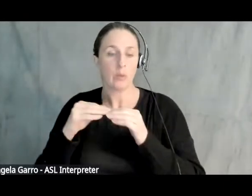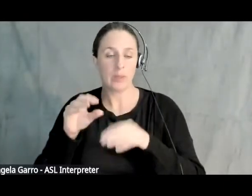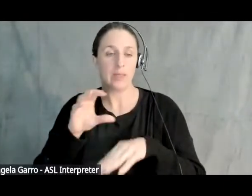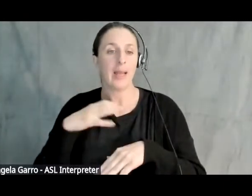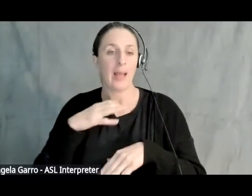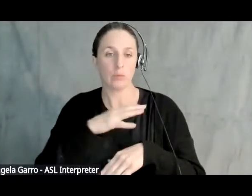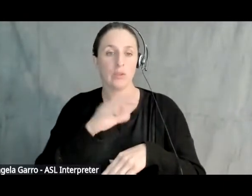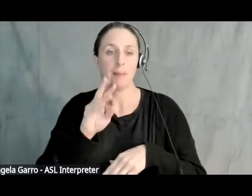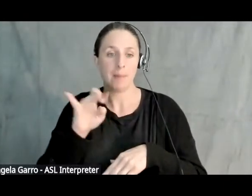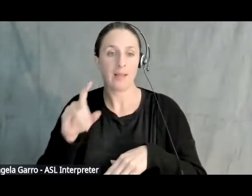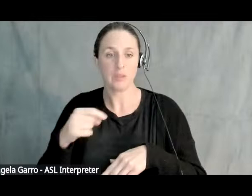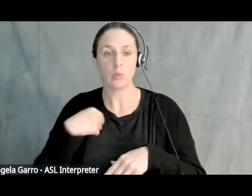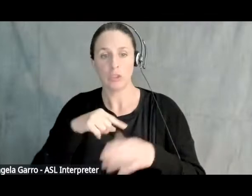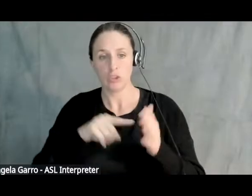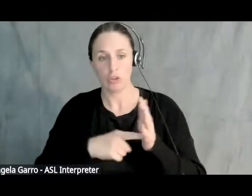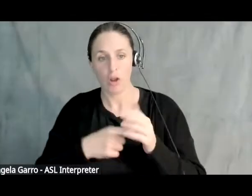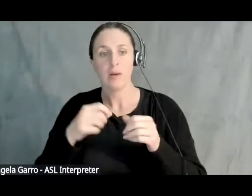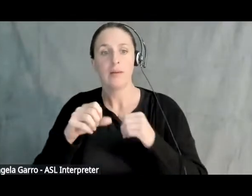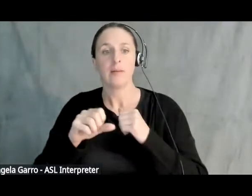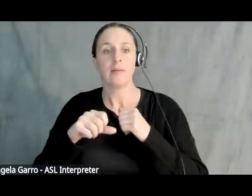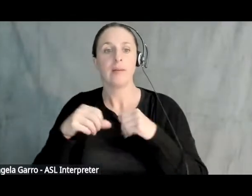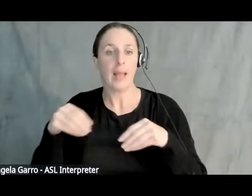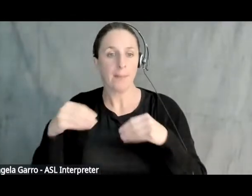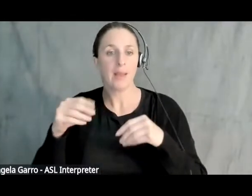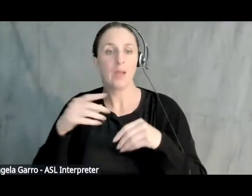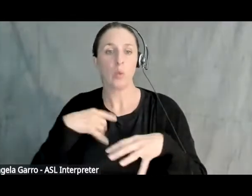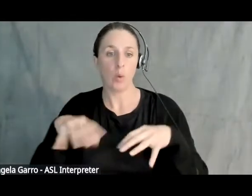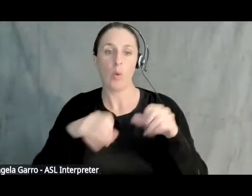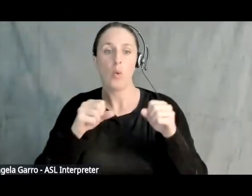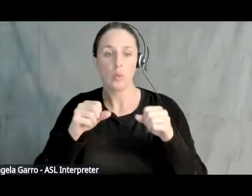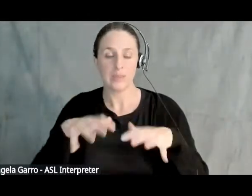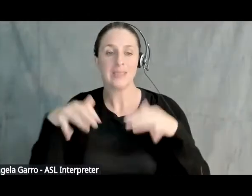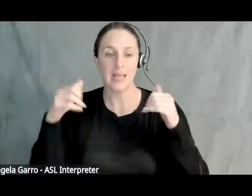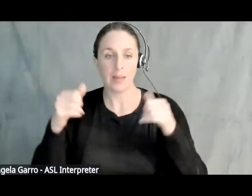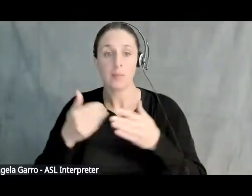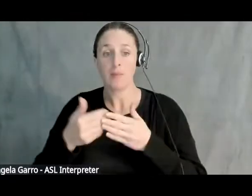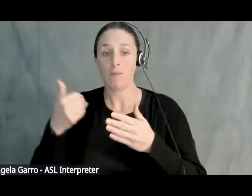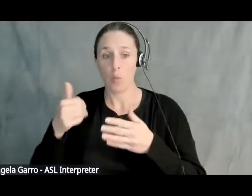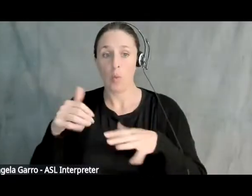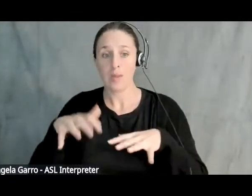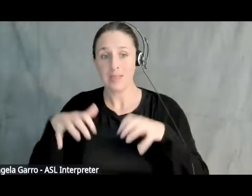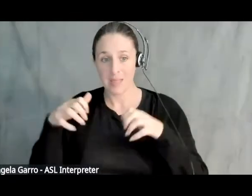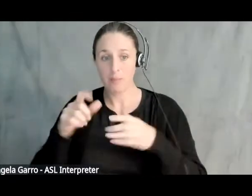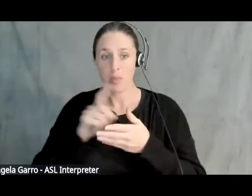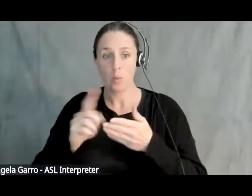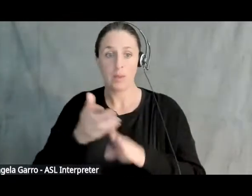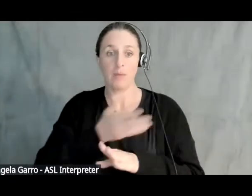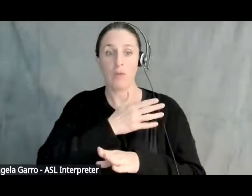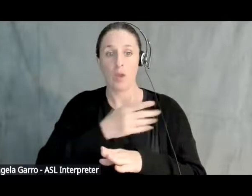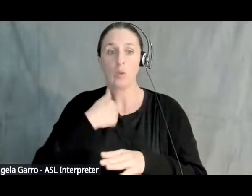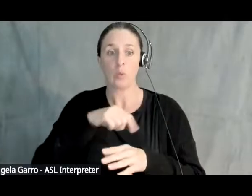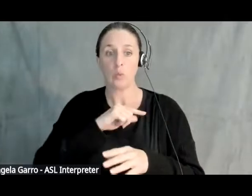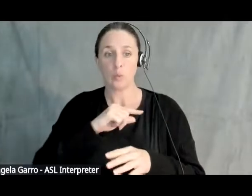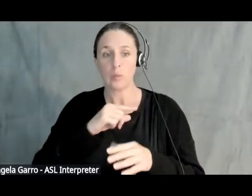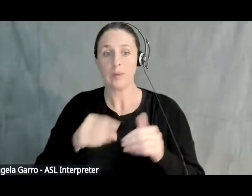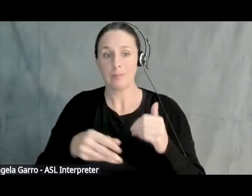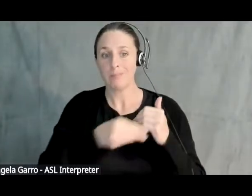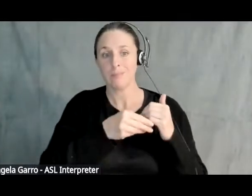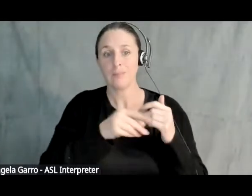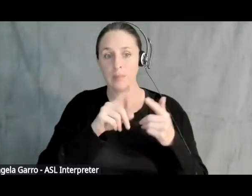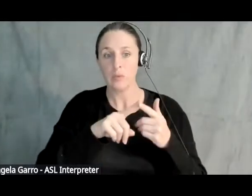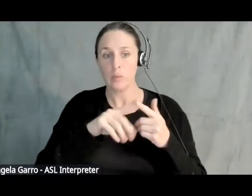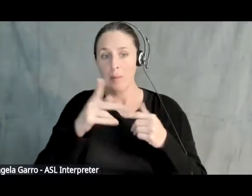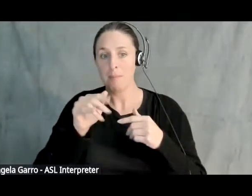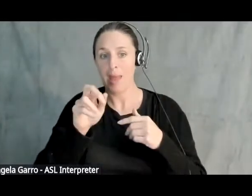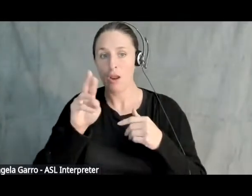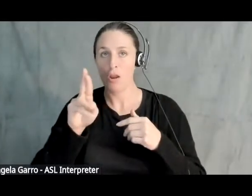started a campaign and we hosted an assembly. And before the assembly, the week prior, we piggybacked off the Panorama survey and conducted our